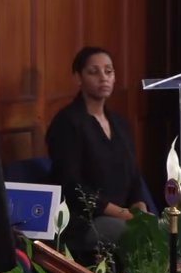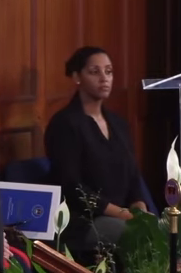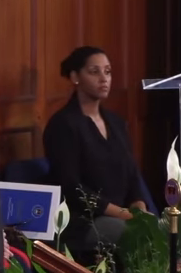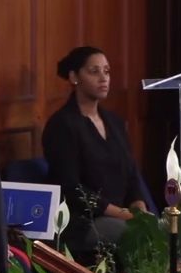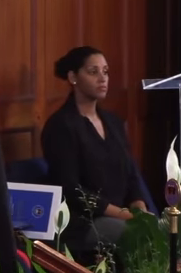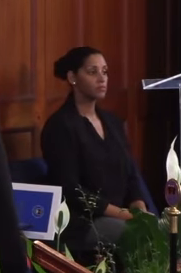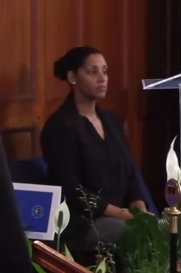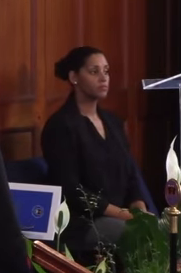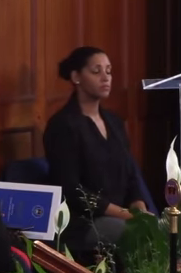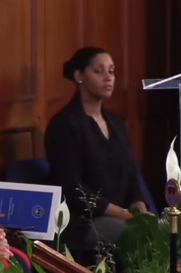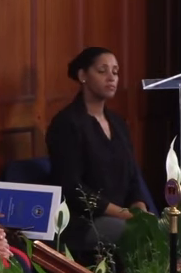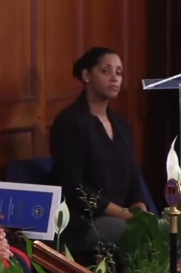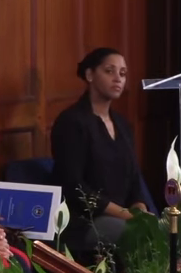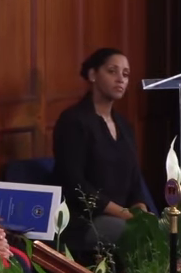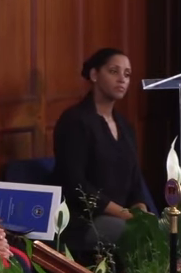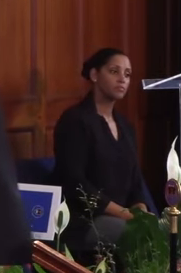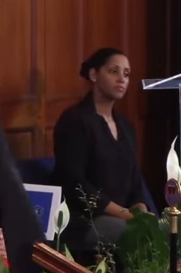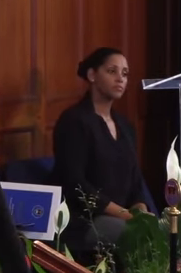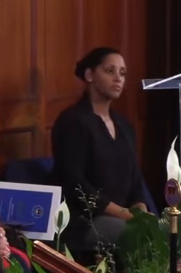Adele Maylene van Breda.